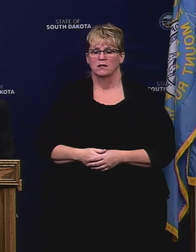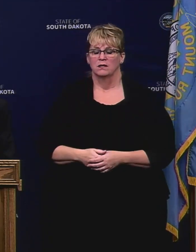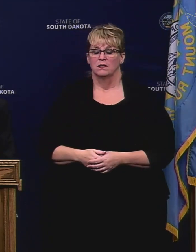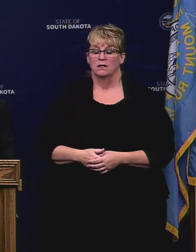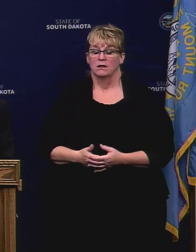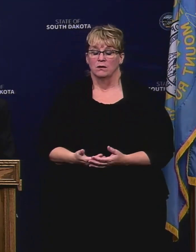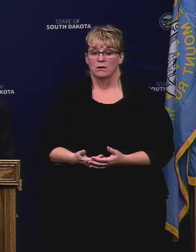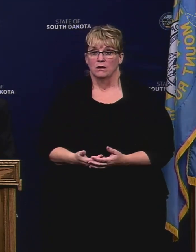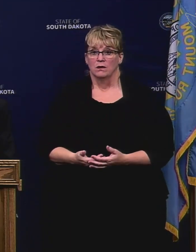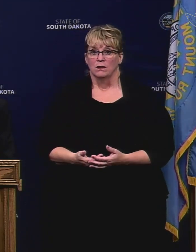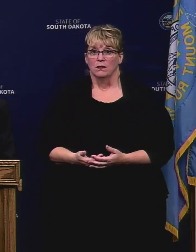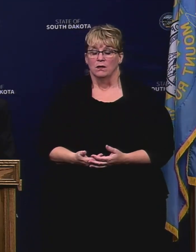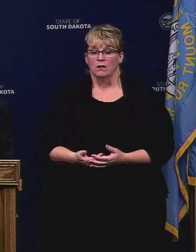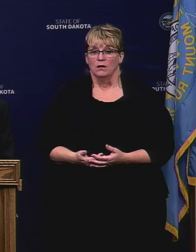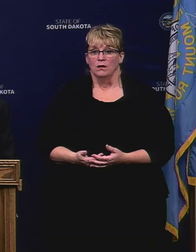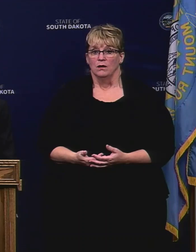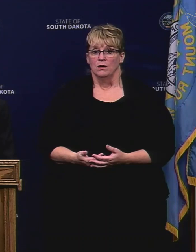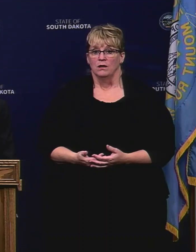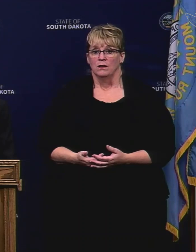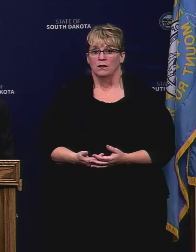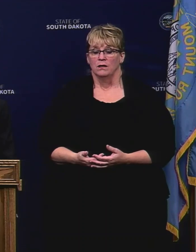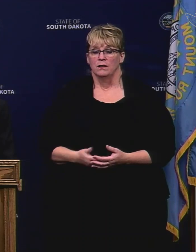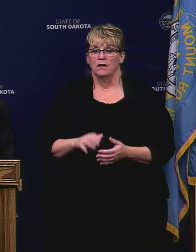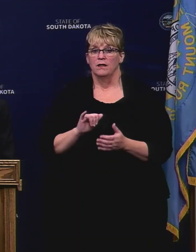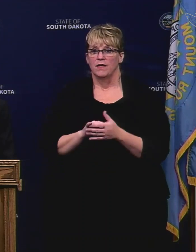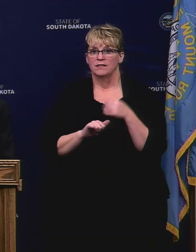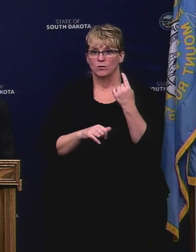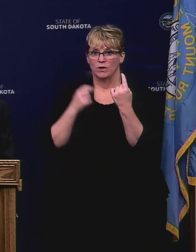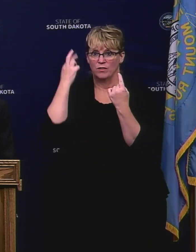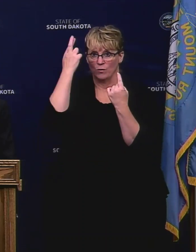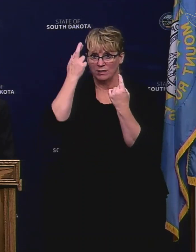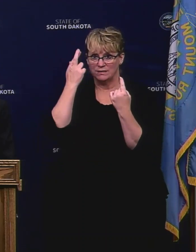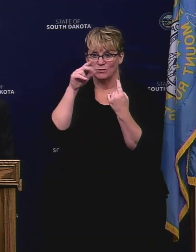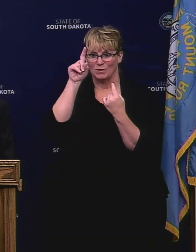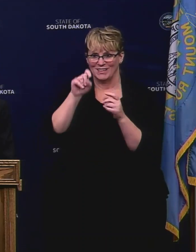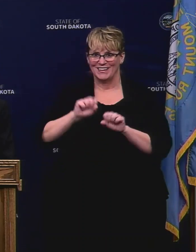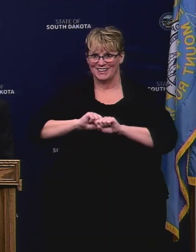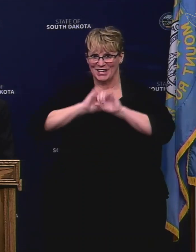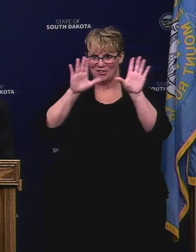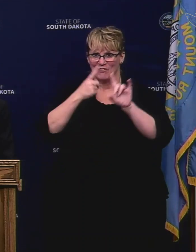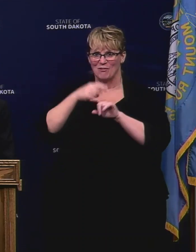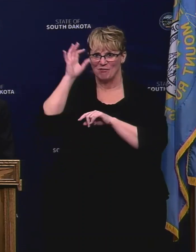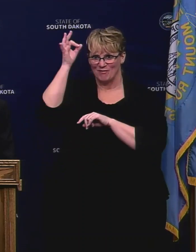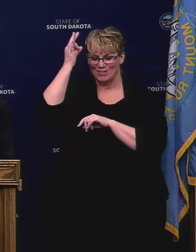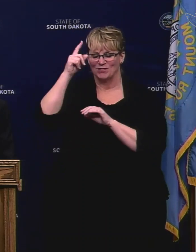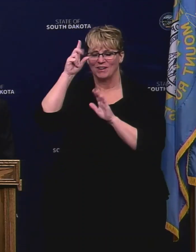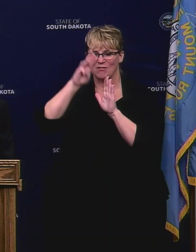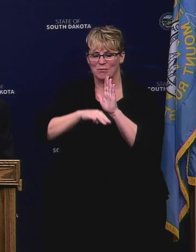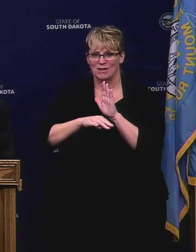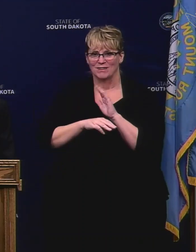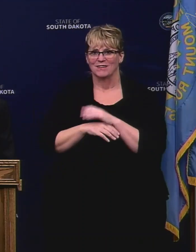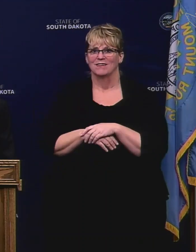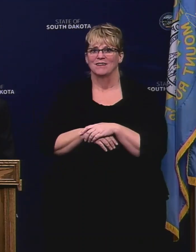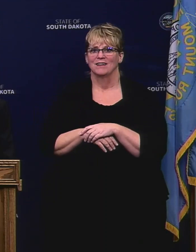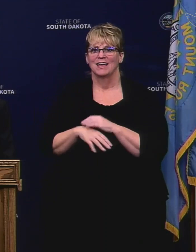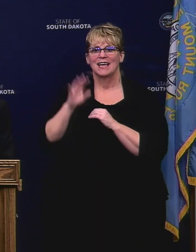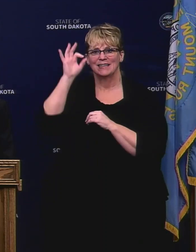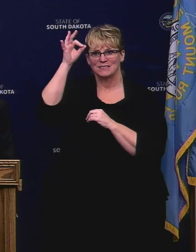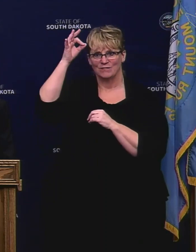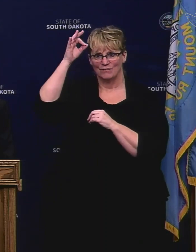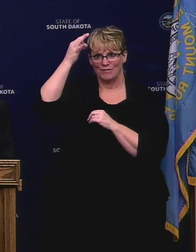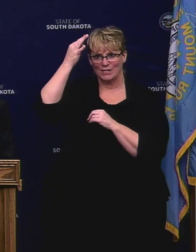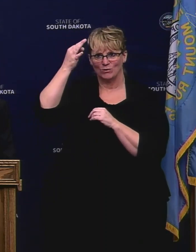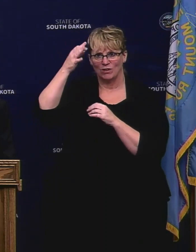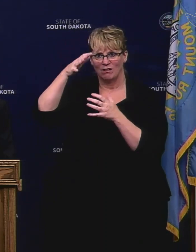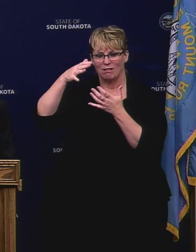Well, the indications is that, and this is one of the reasons we're asking for clarity from the federal government, is that it is federal